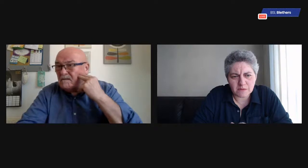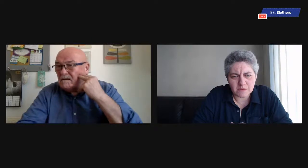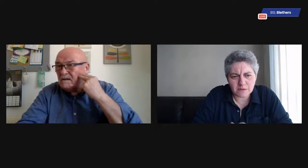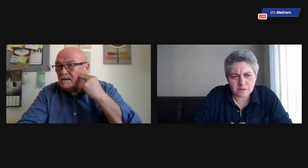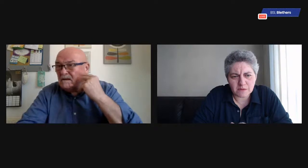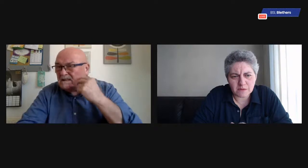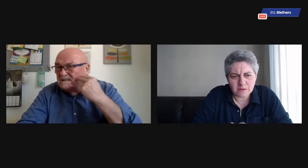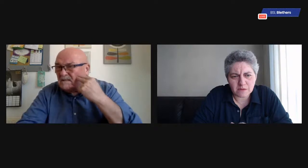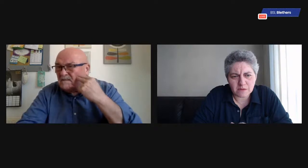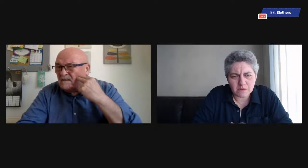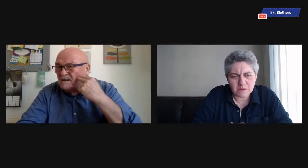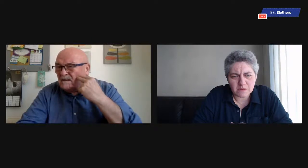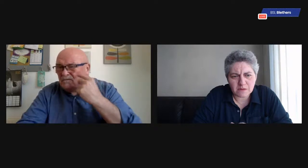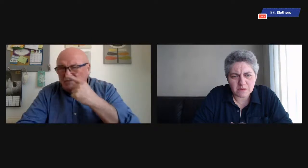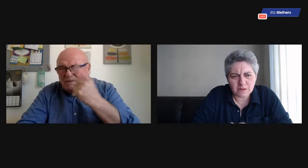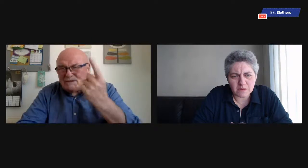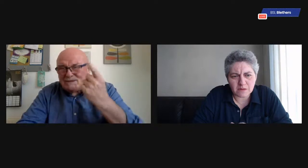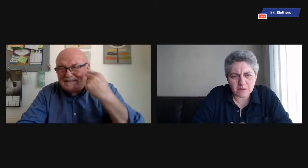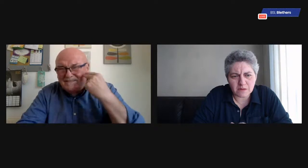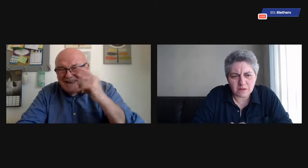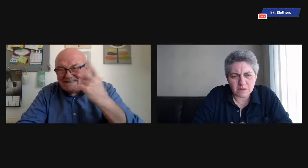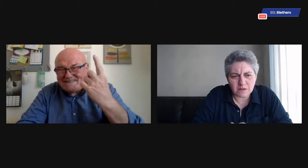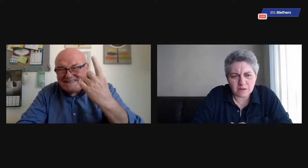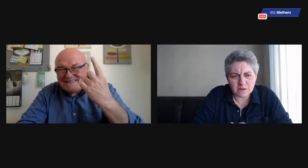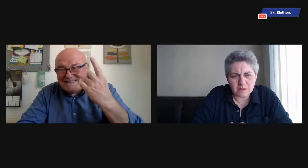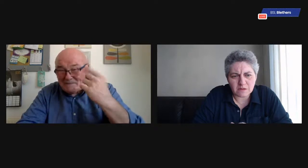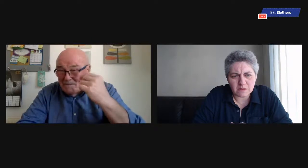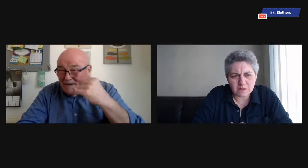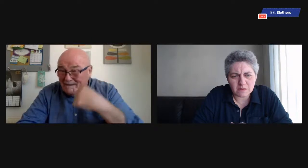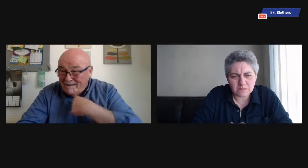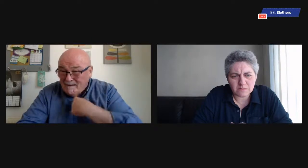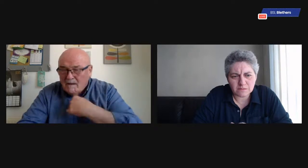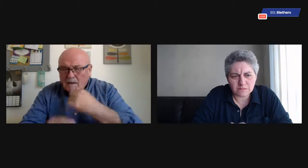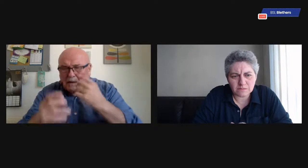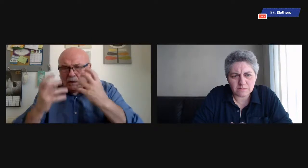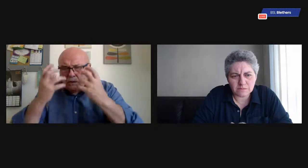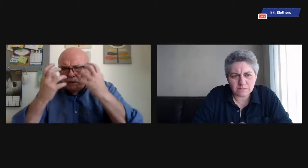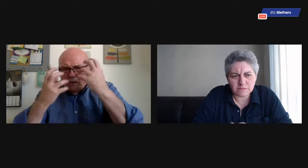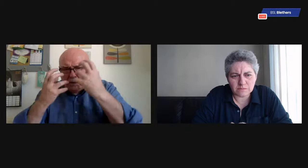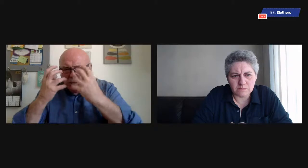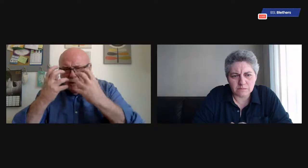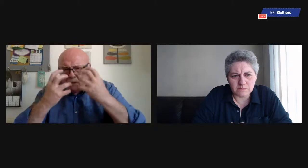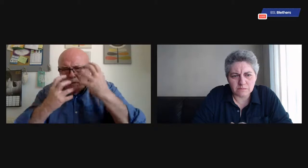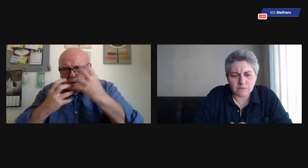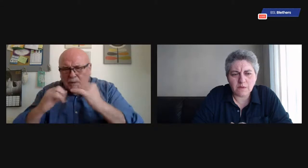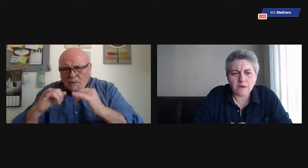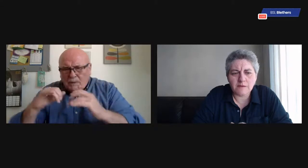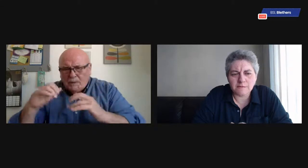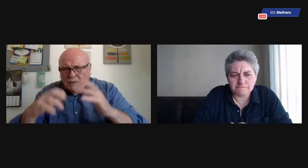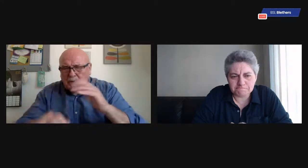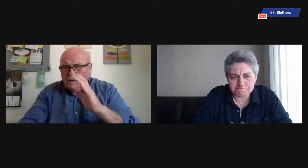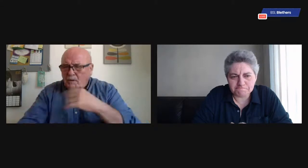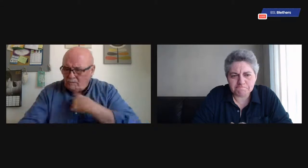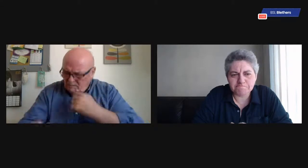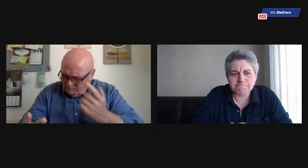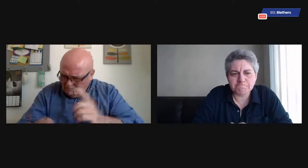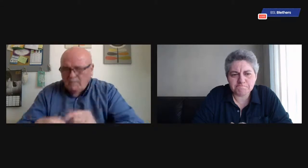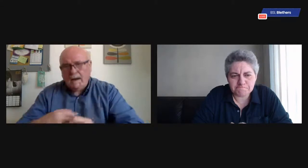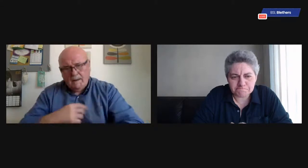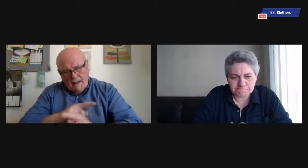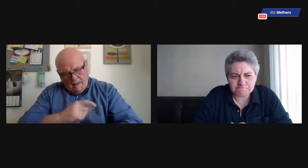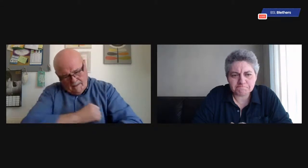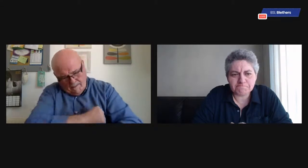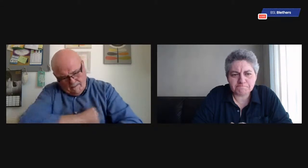and the face was like that. Is he deaf? He's not deaf. And I was like, I'm deaf. You could see